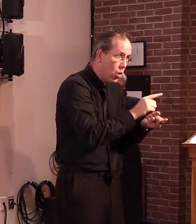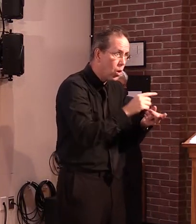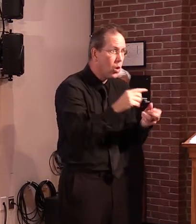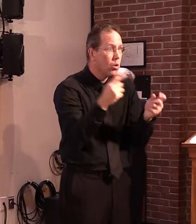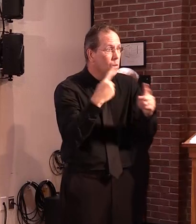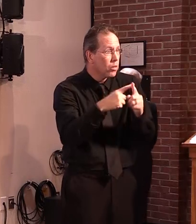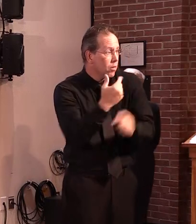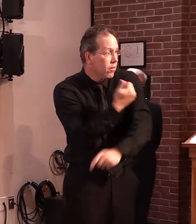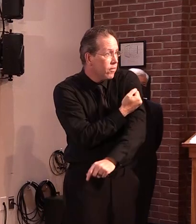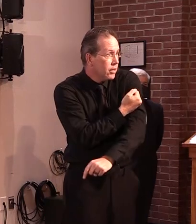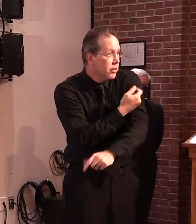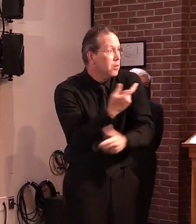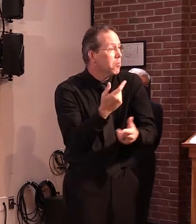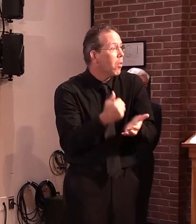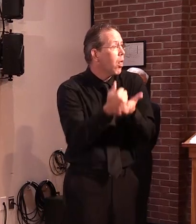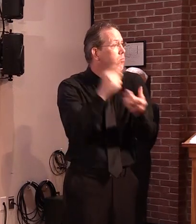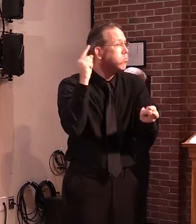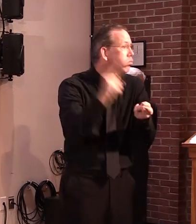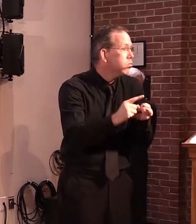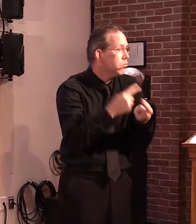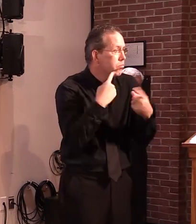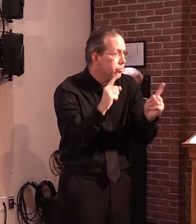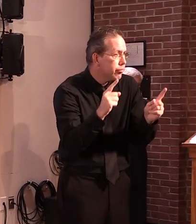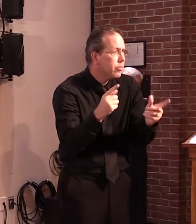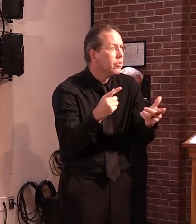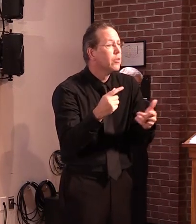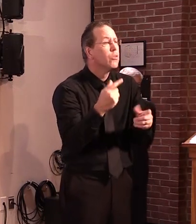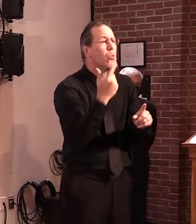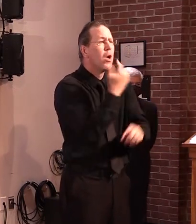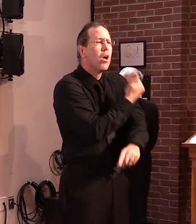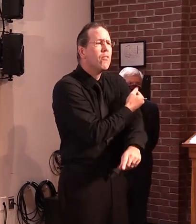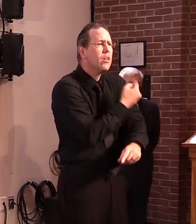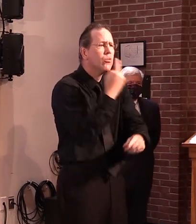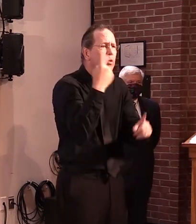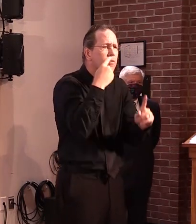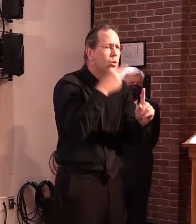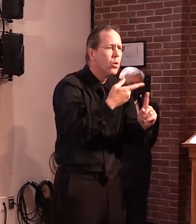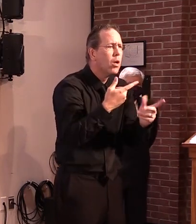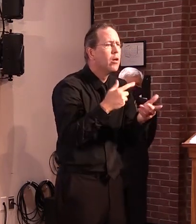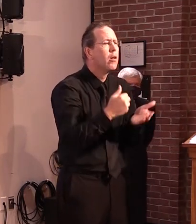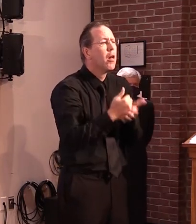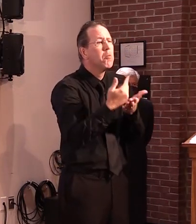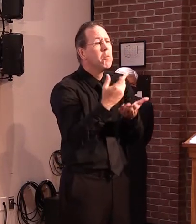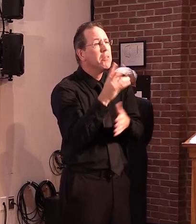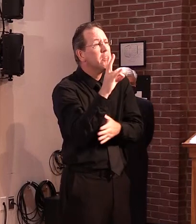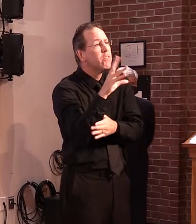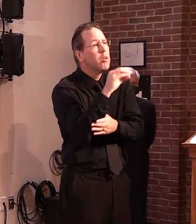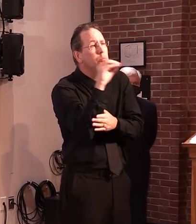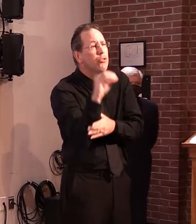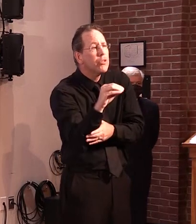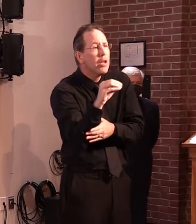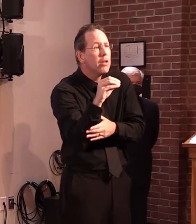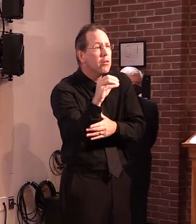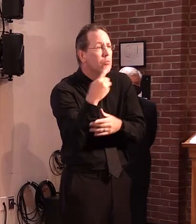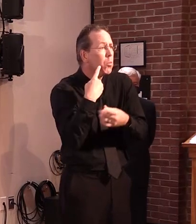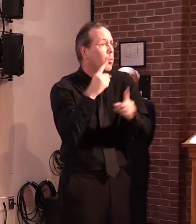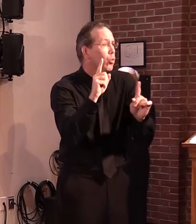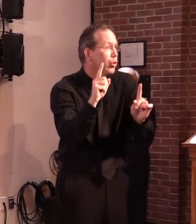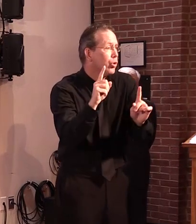a reasonable degree of effectiveness, i.e., you know, 70-75%, I think as we get